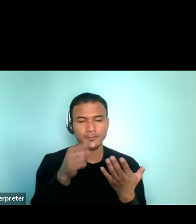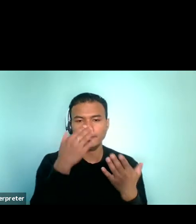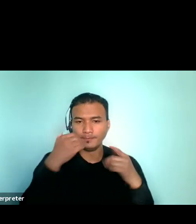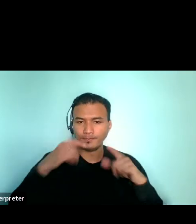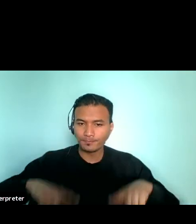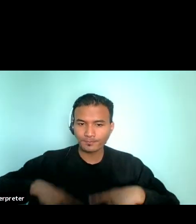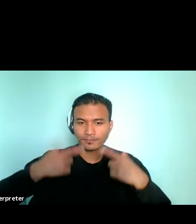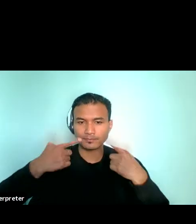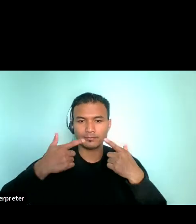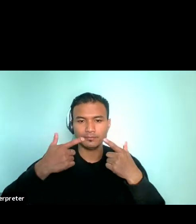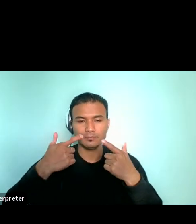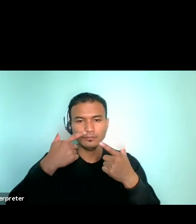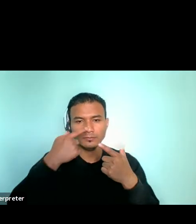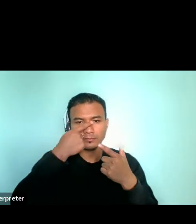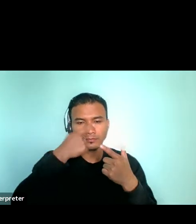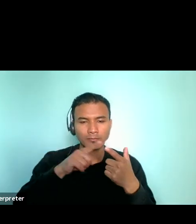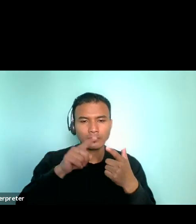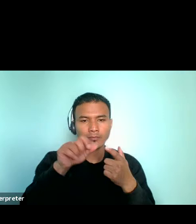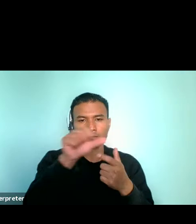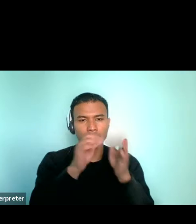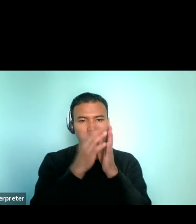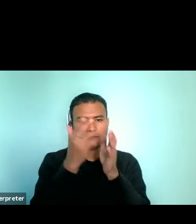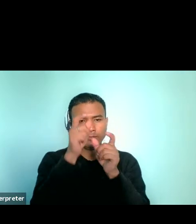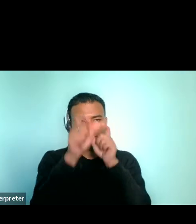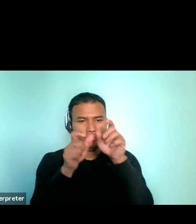the Kalen indigenous people.